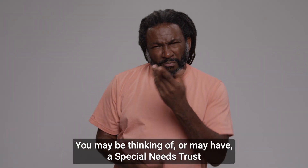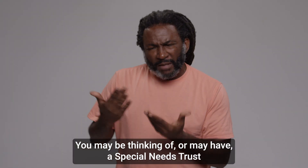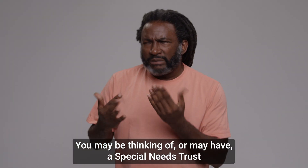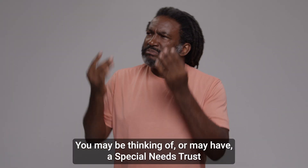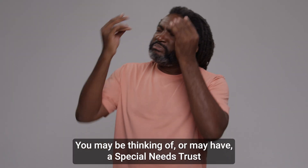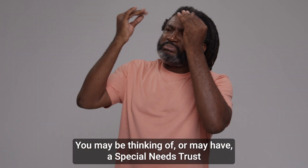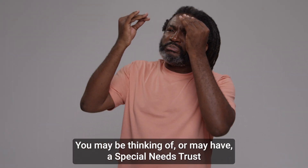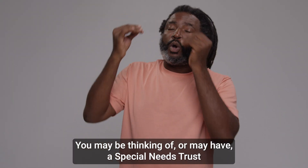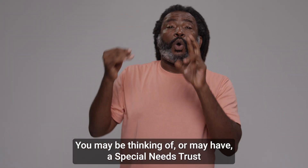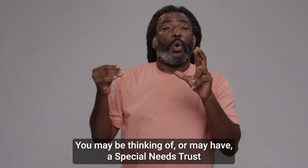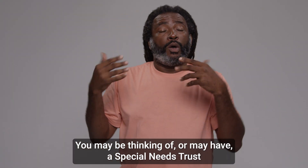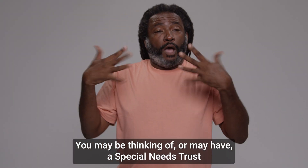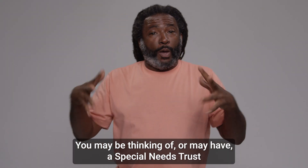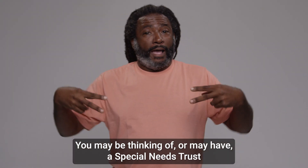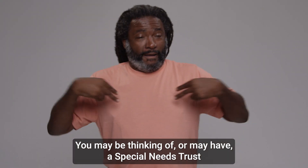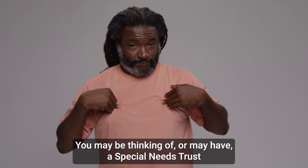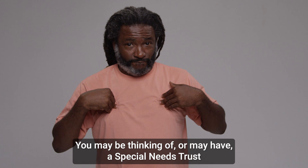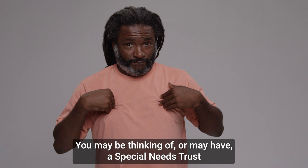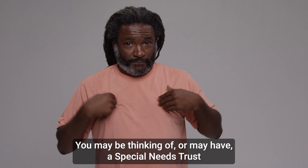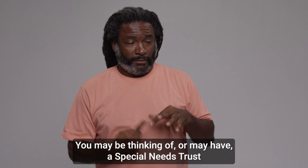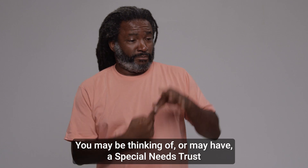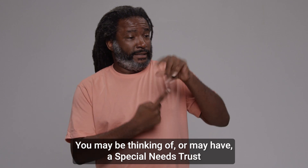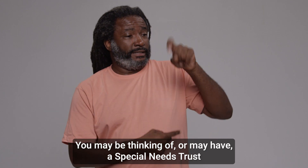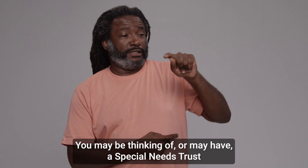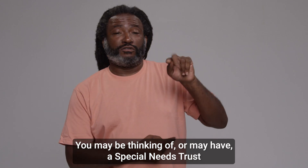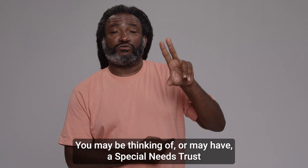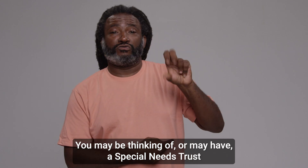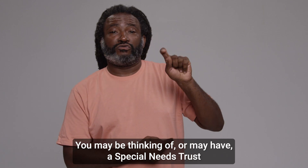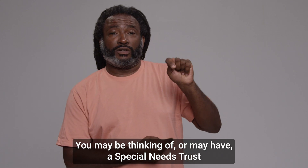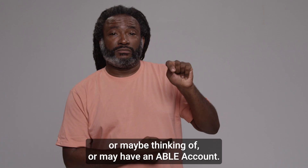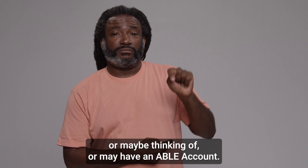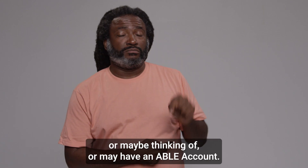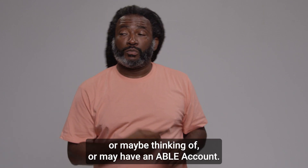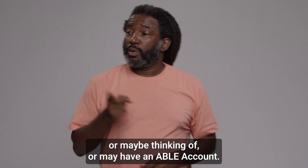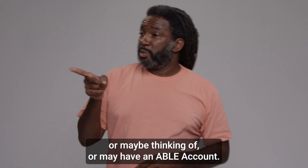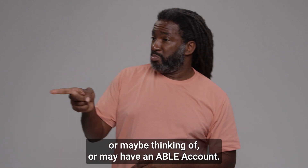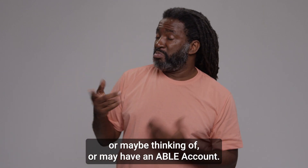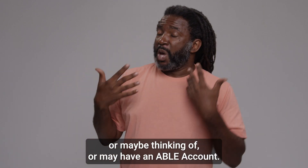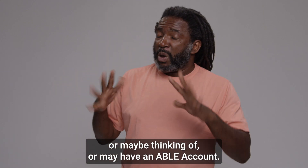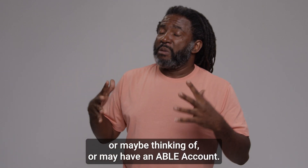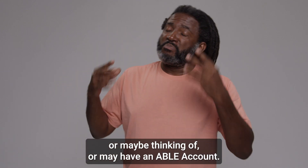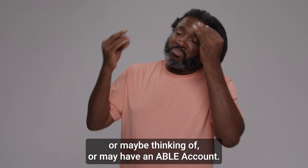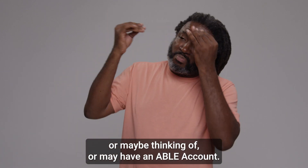You may be thinking of or may have a special needs trust, or may be thinking of or may have an ABLE account.